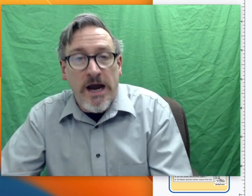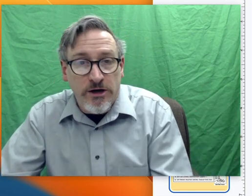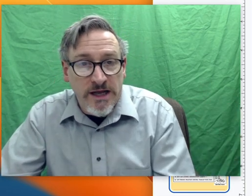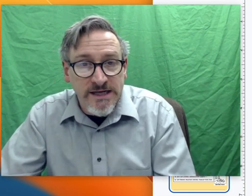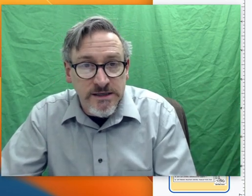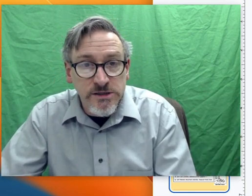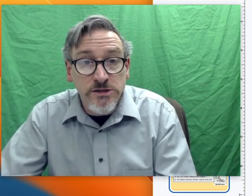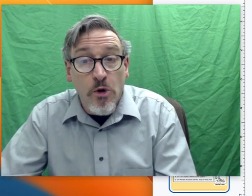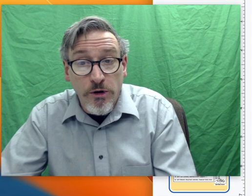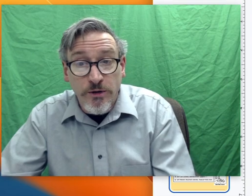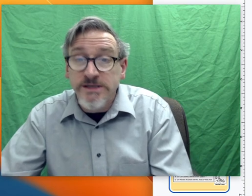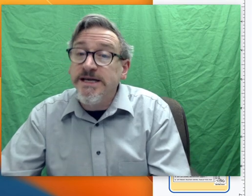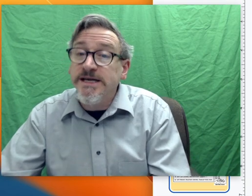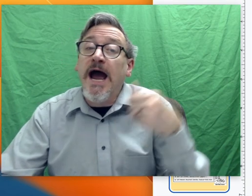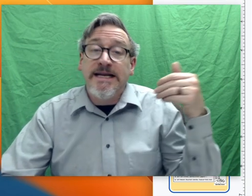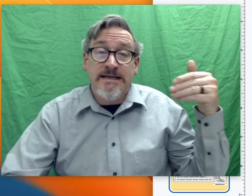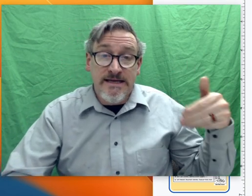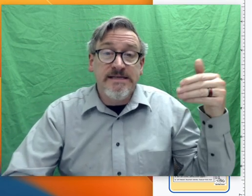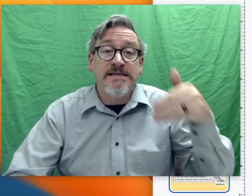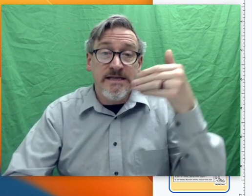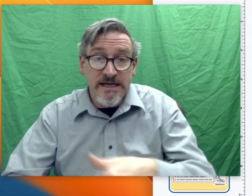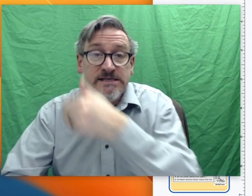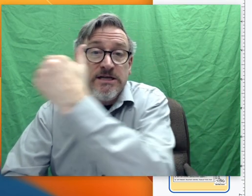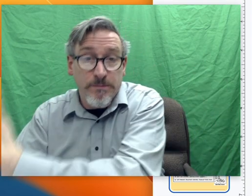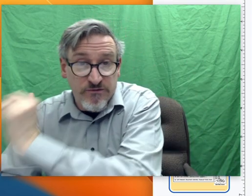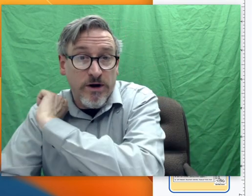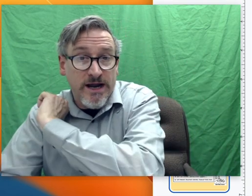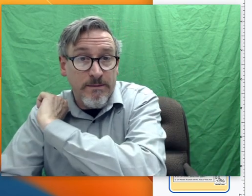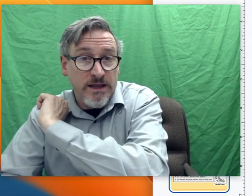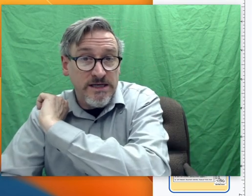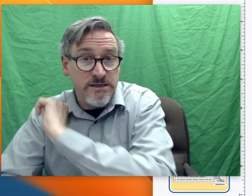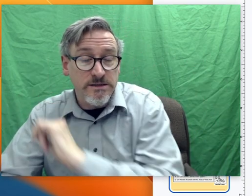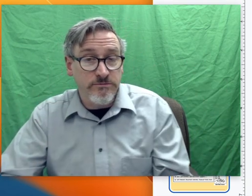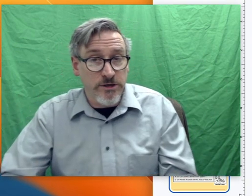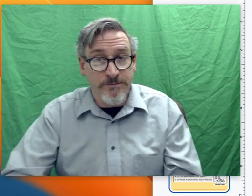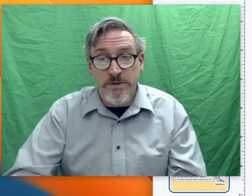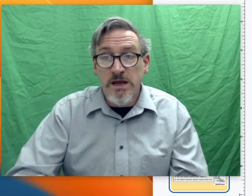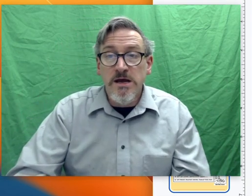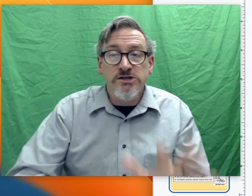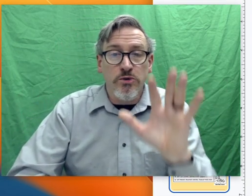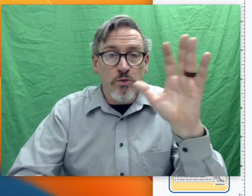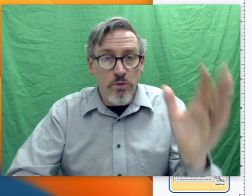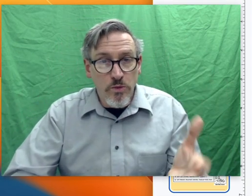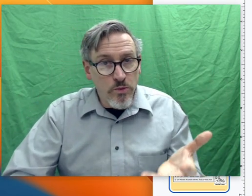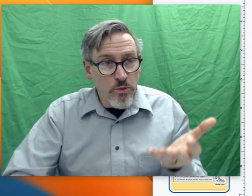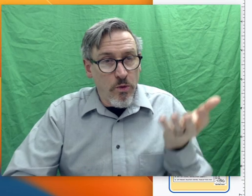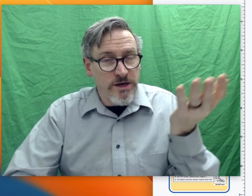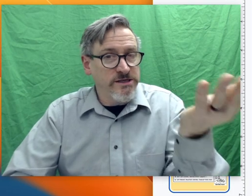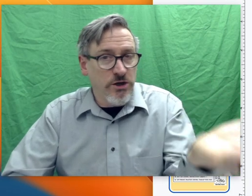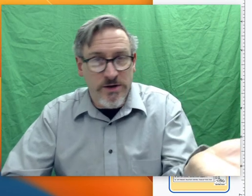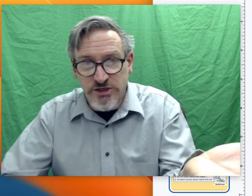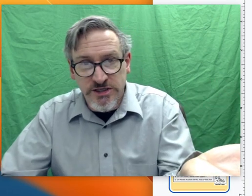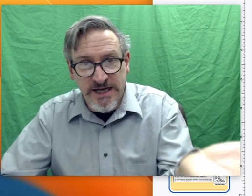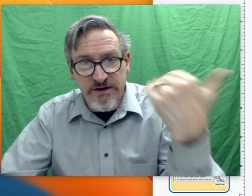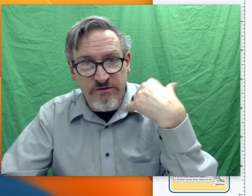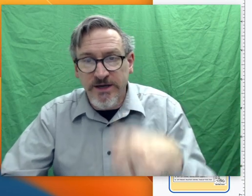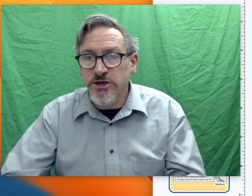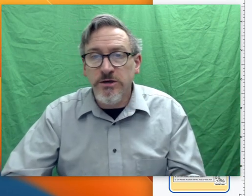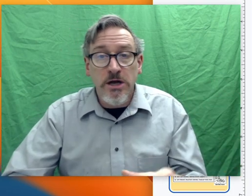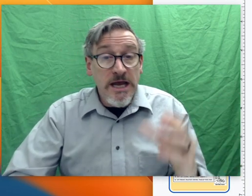you got your license? Or you can say, I did this, this, and this before I got my license. So one is a question